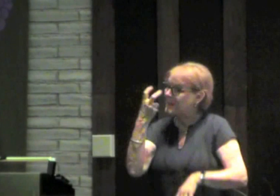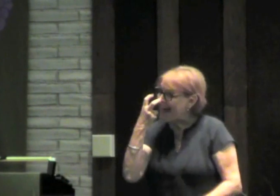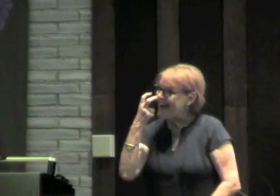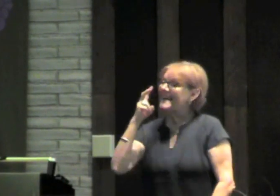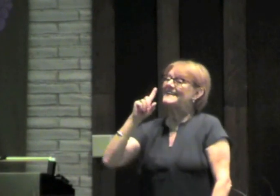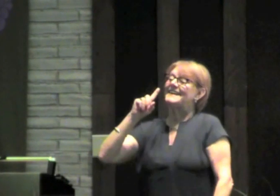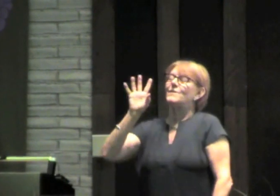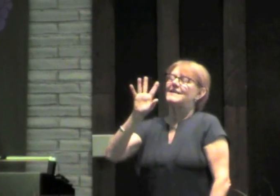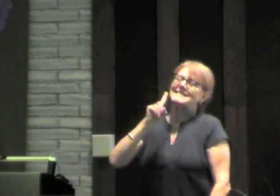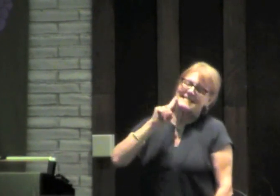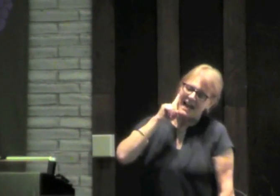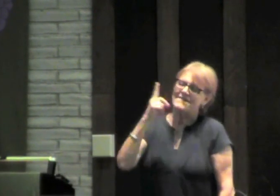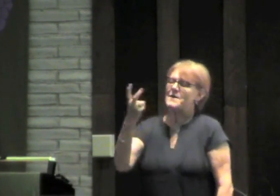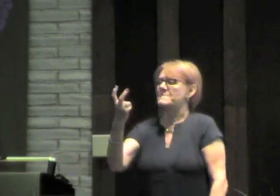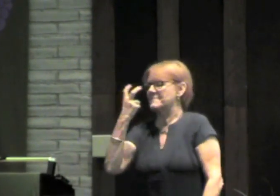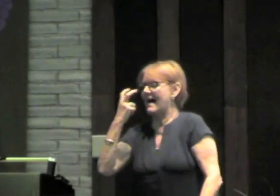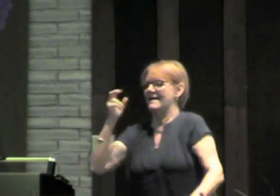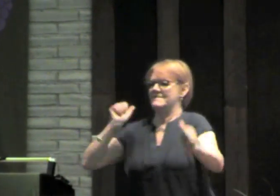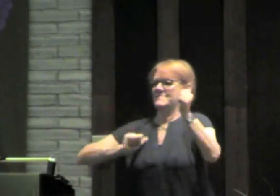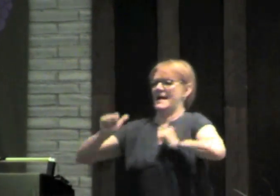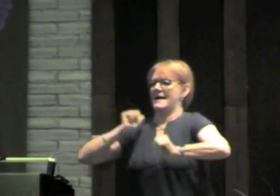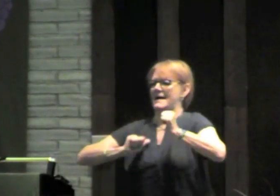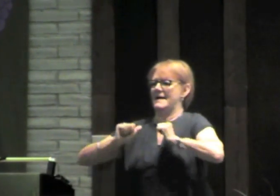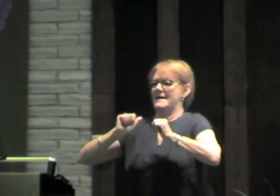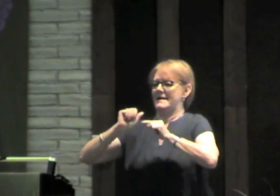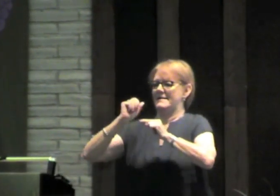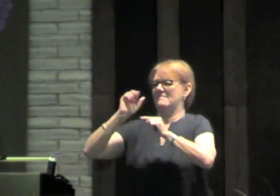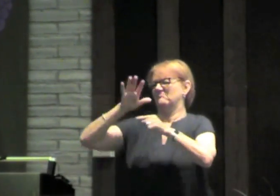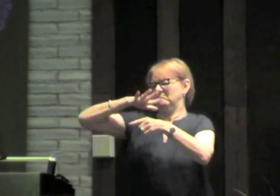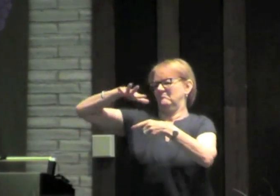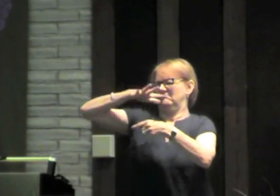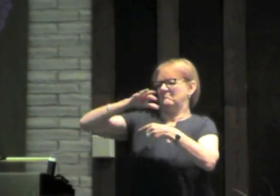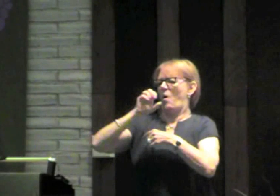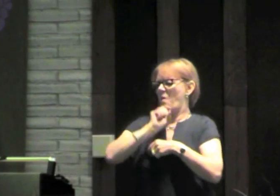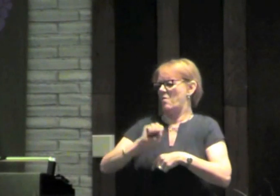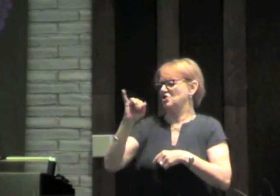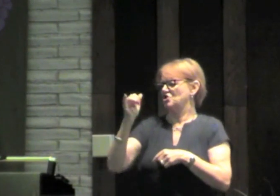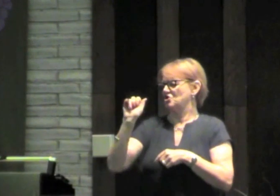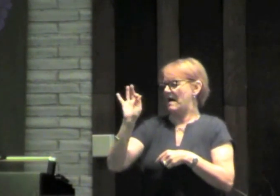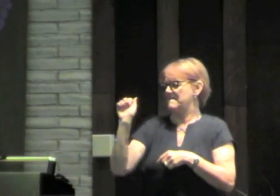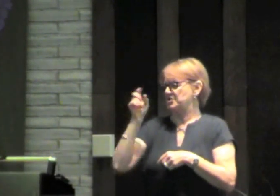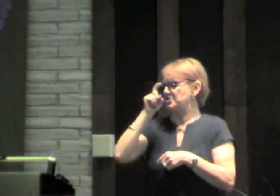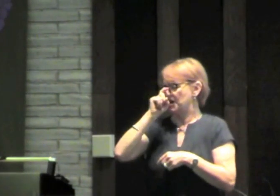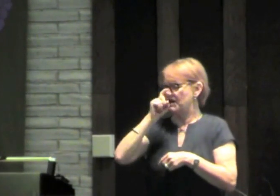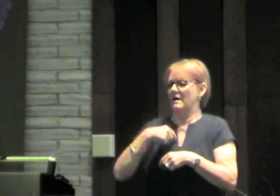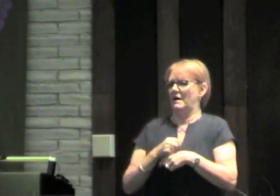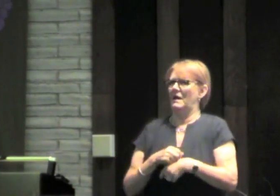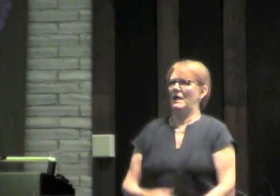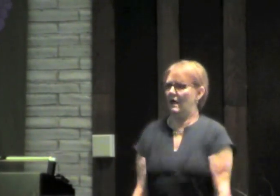And we went, at one time, we went to a deaf-blind play in the area, in Old